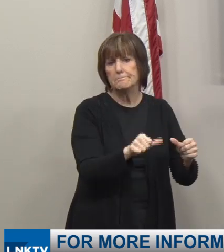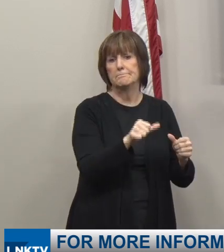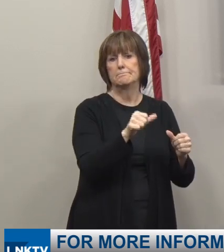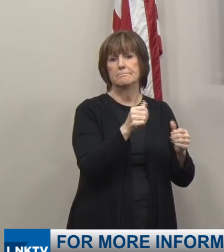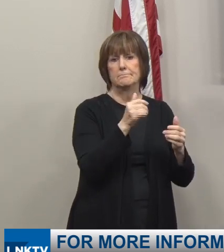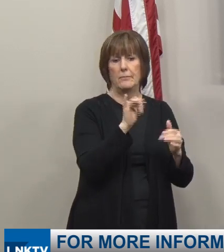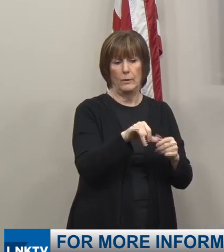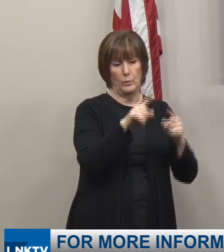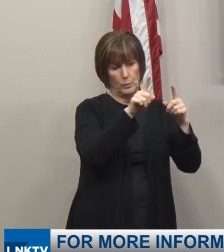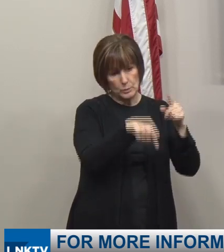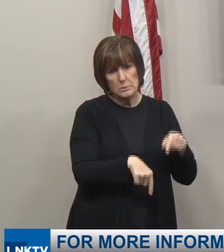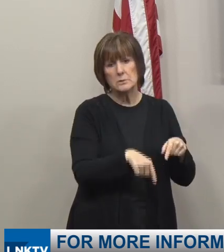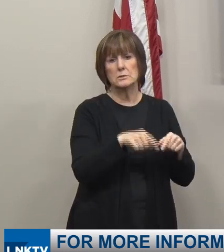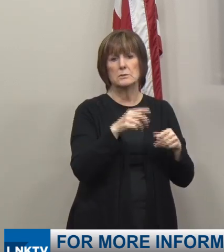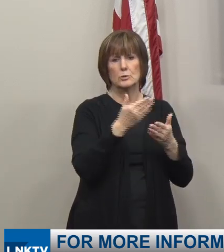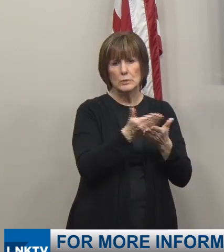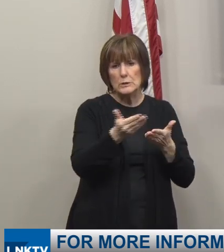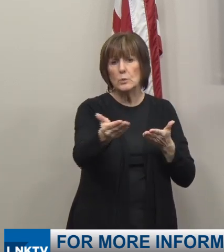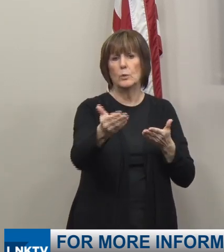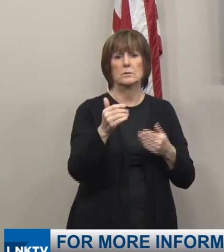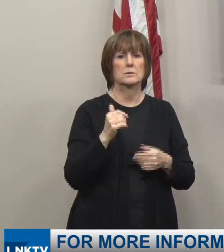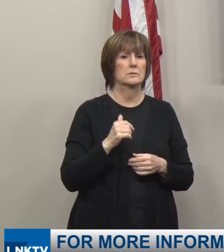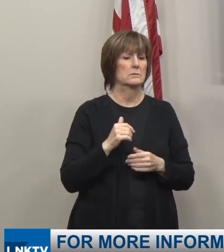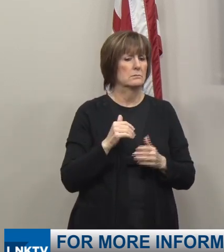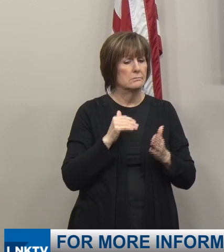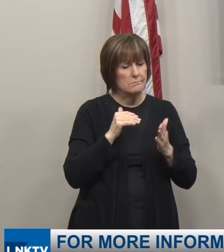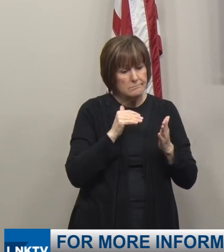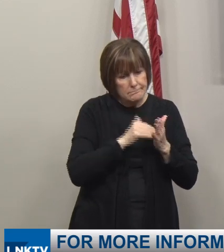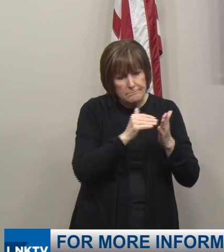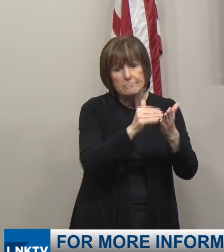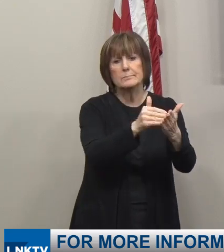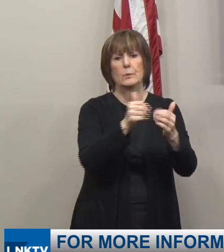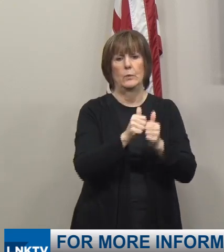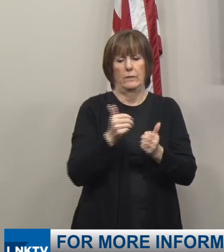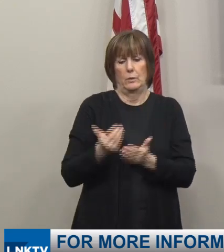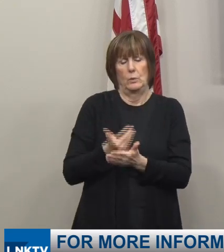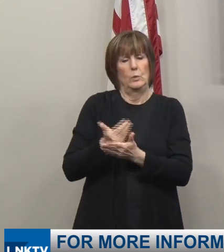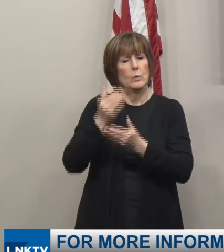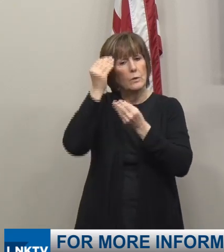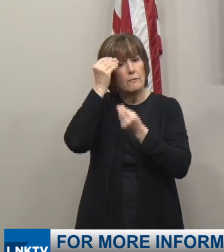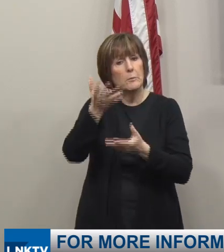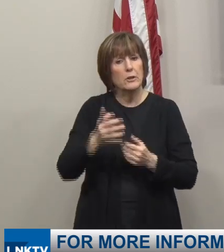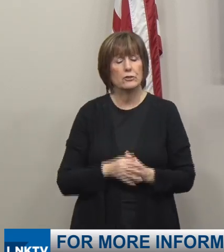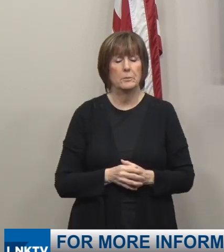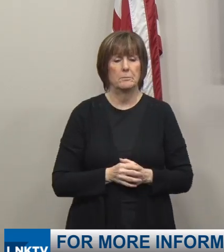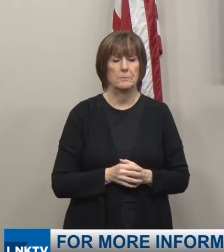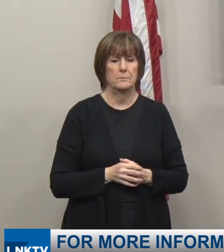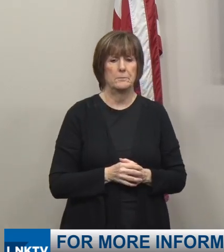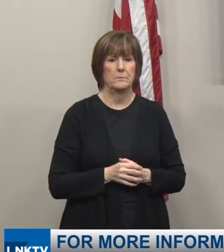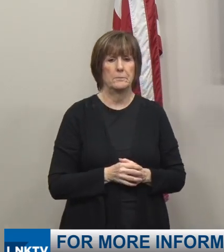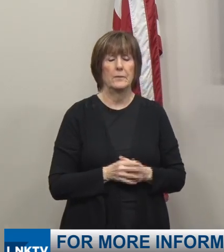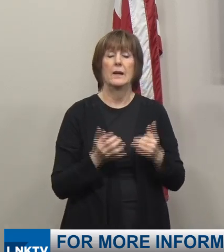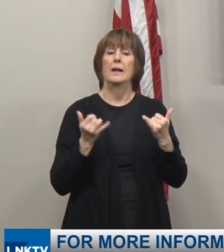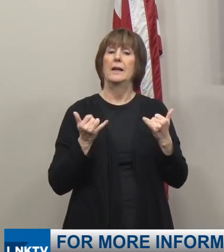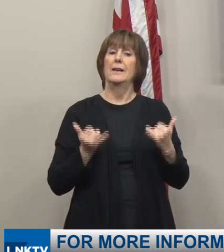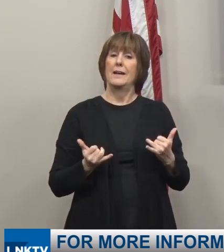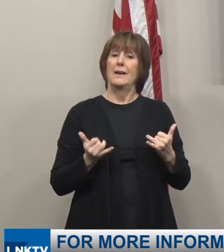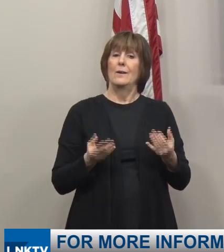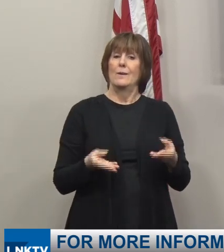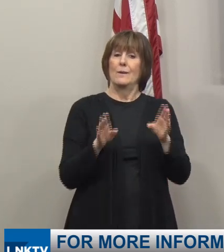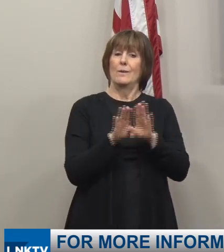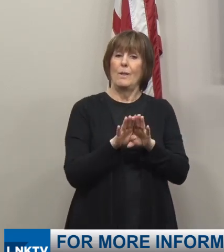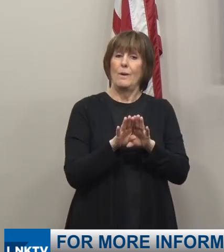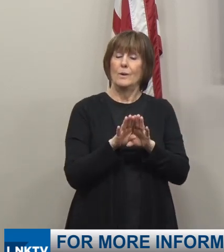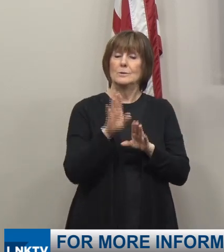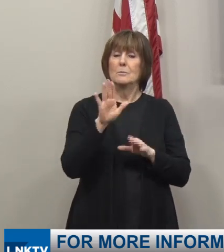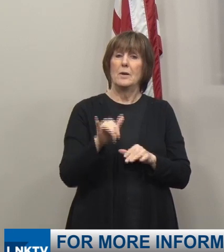the resident resources and the business resource pages, with the latest information and opportunity. With that, I want to conclude by